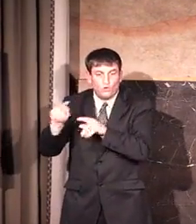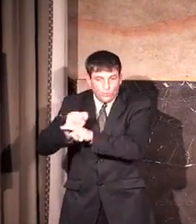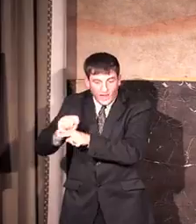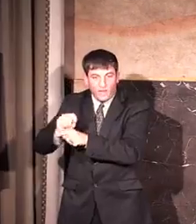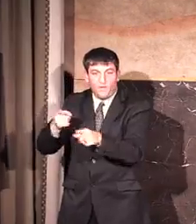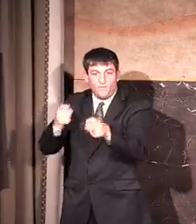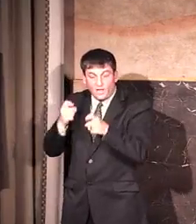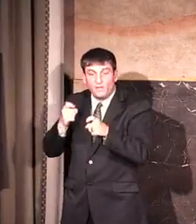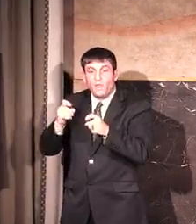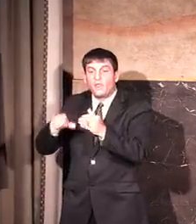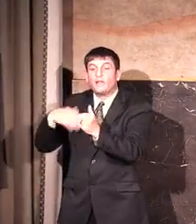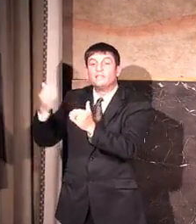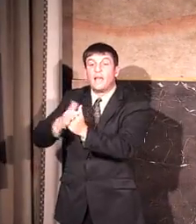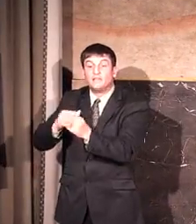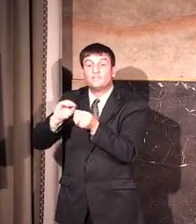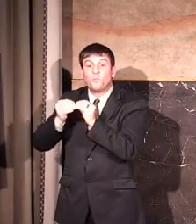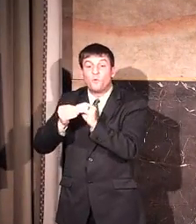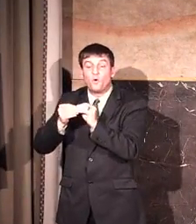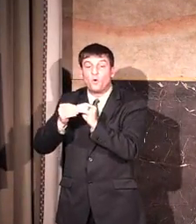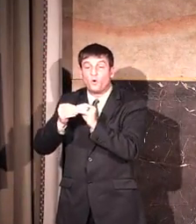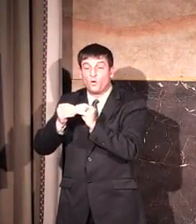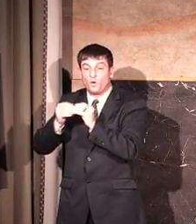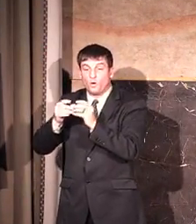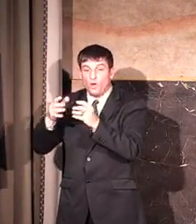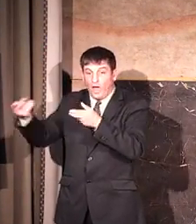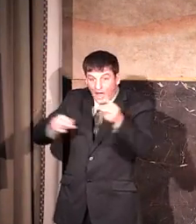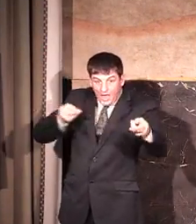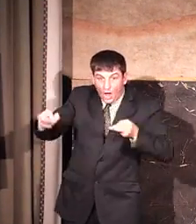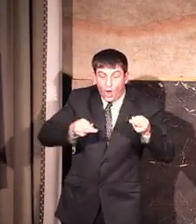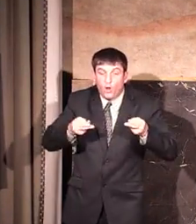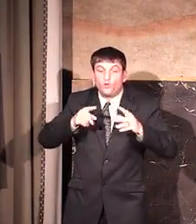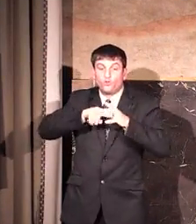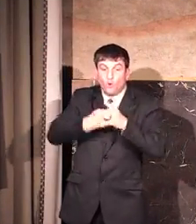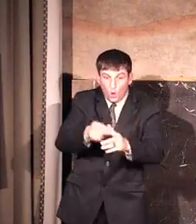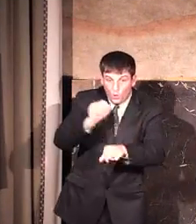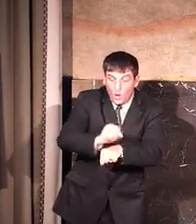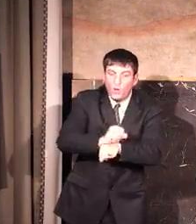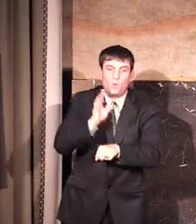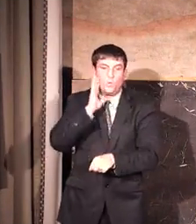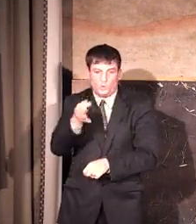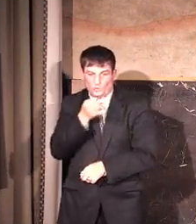that online are relatively fast things, and especially if lots of people email